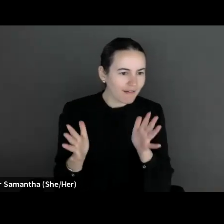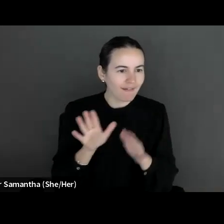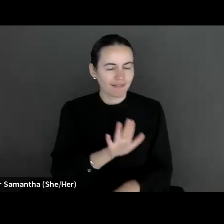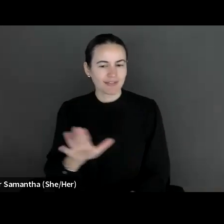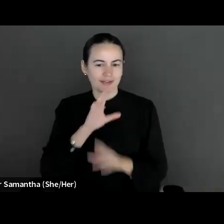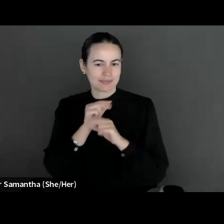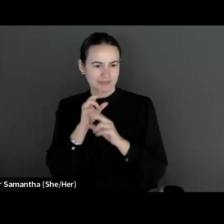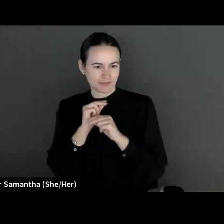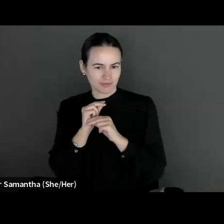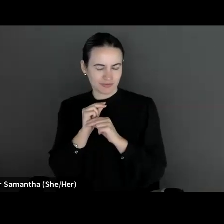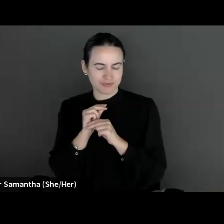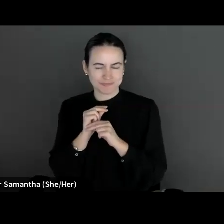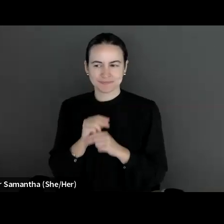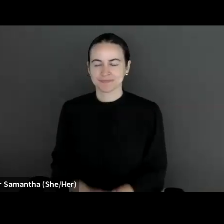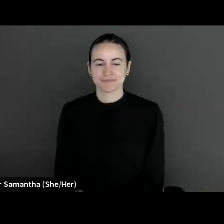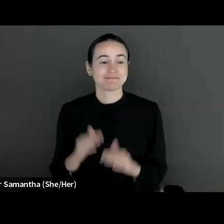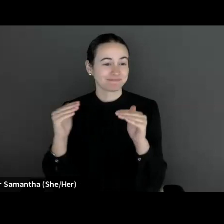Next slide.